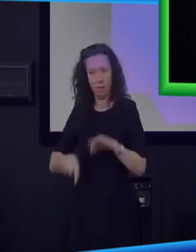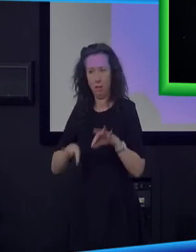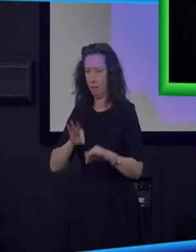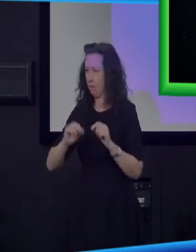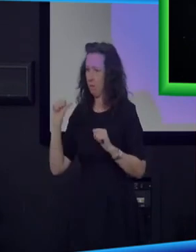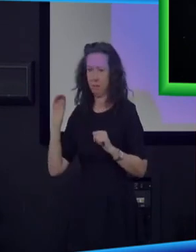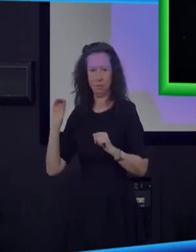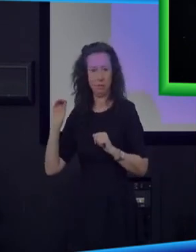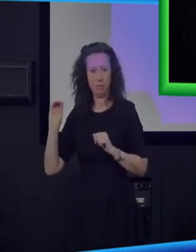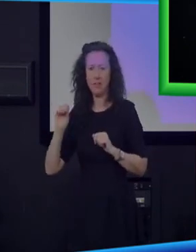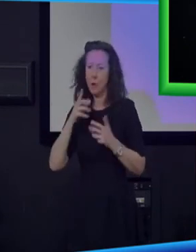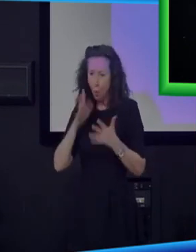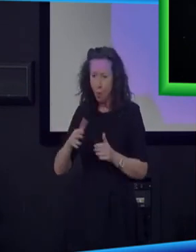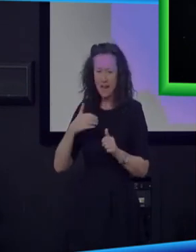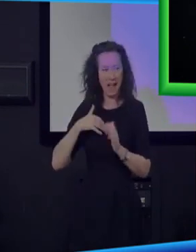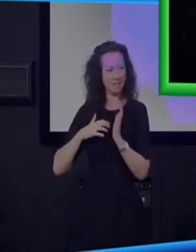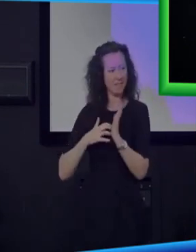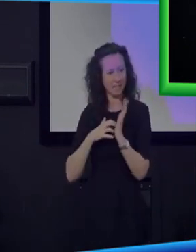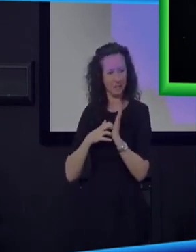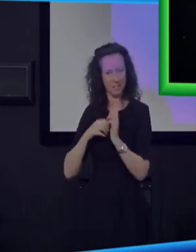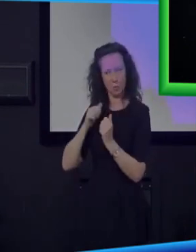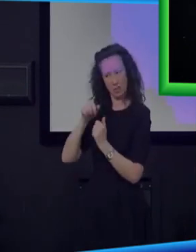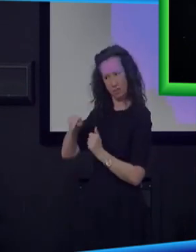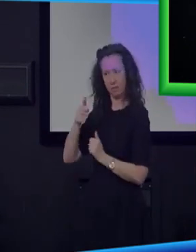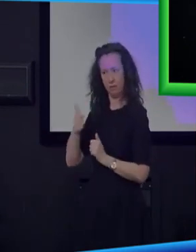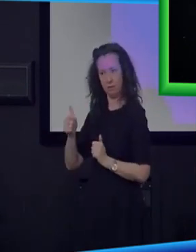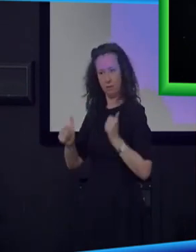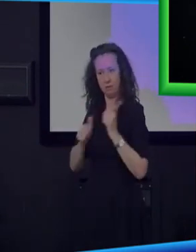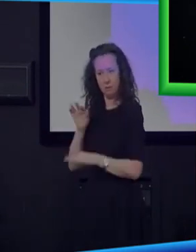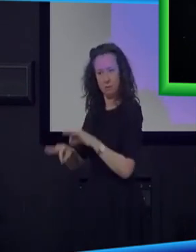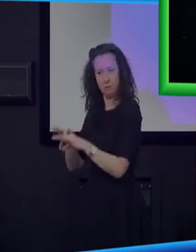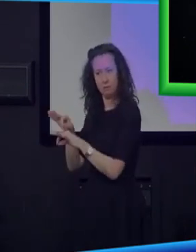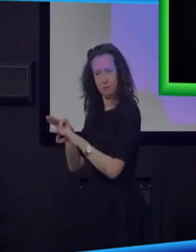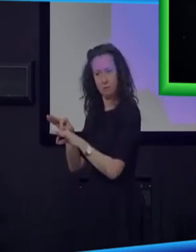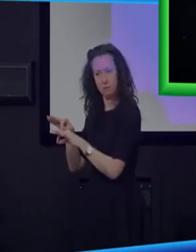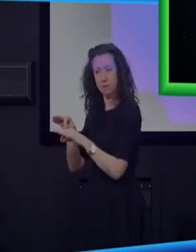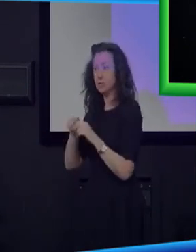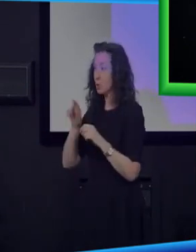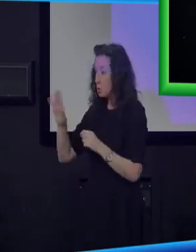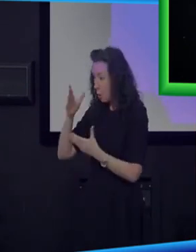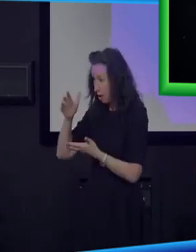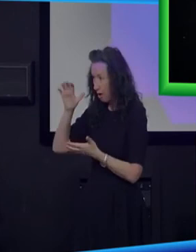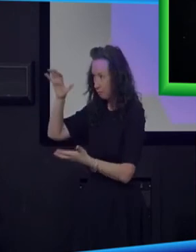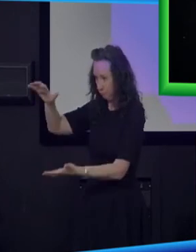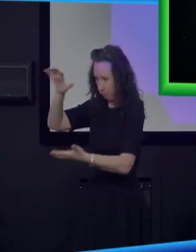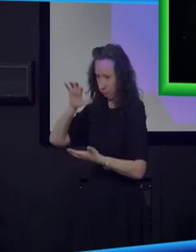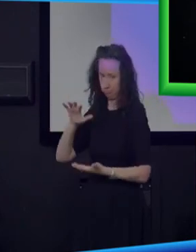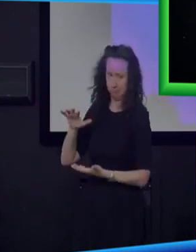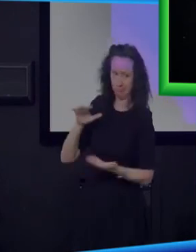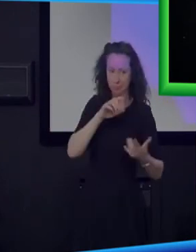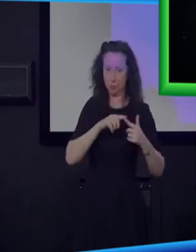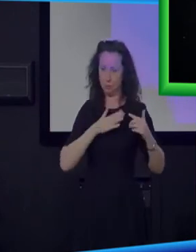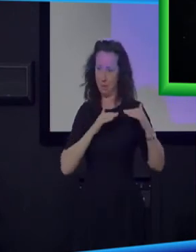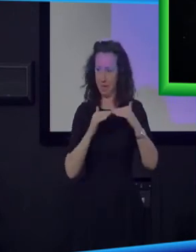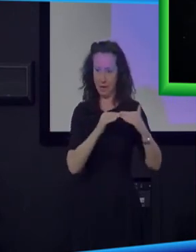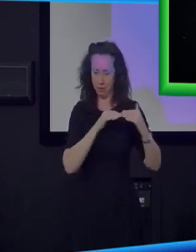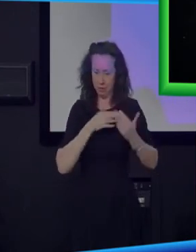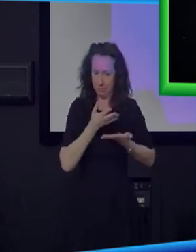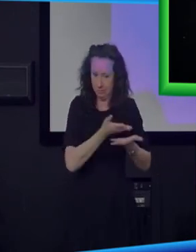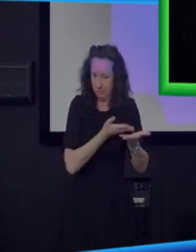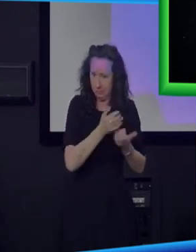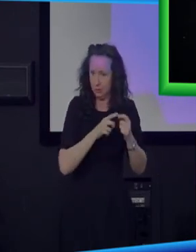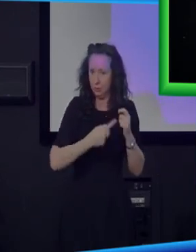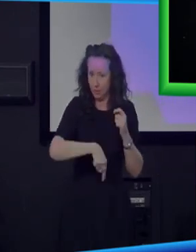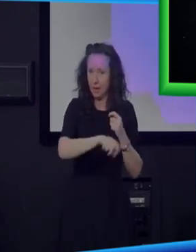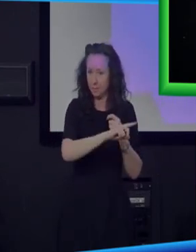They have a deficit in that area. And so I can't wait to talk about this with my peers. I think that it is going to